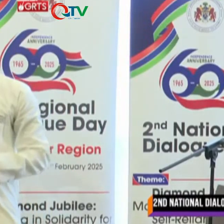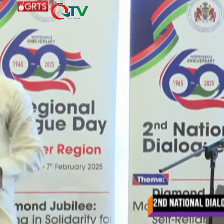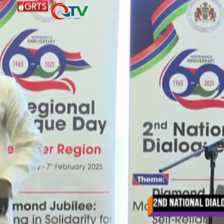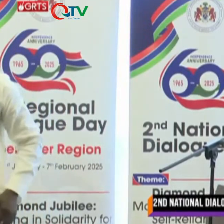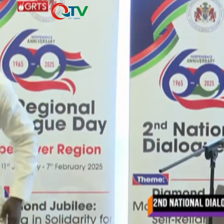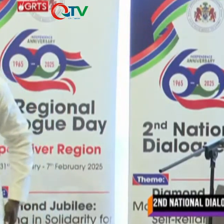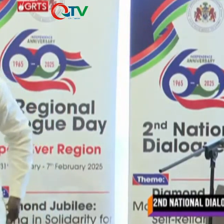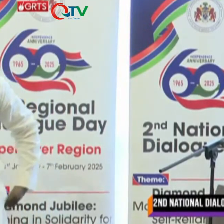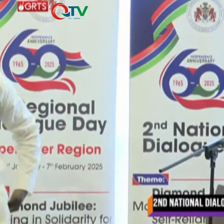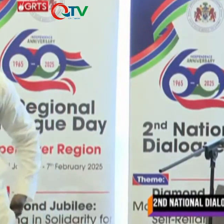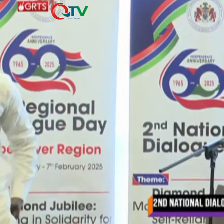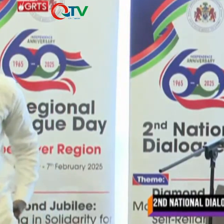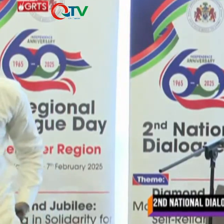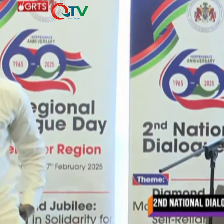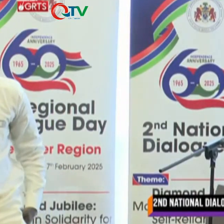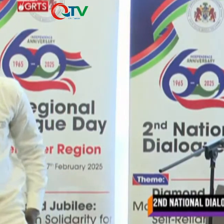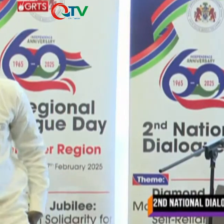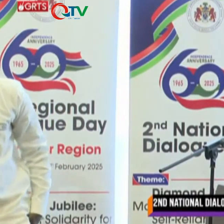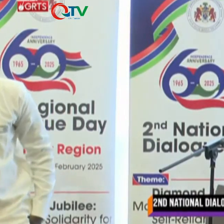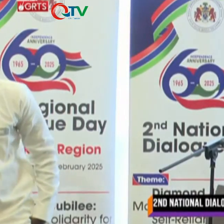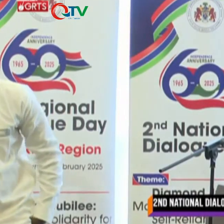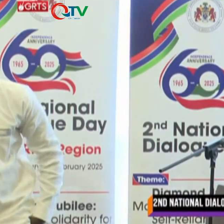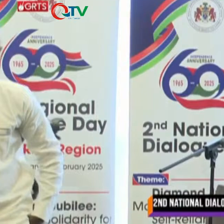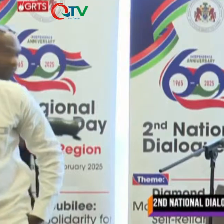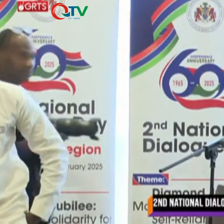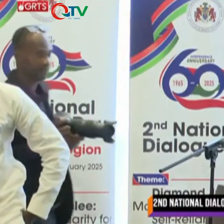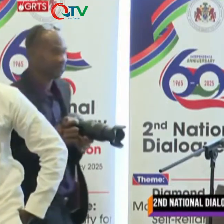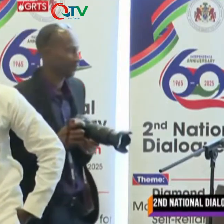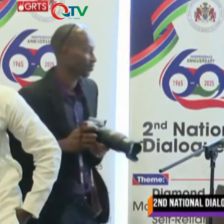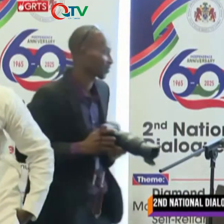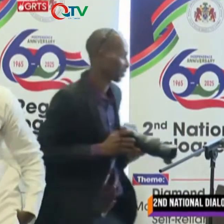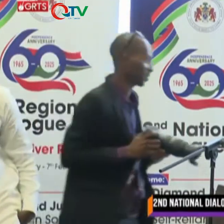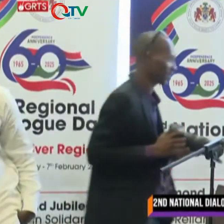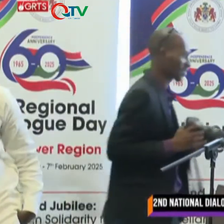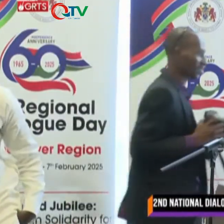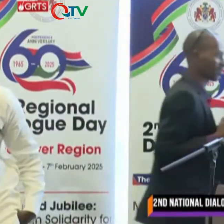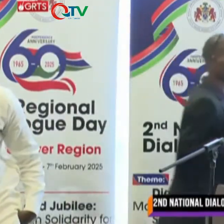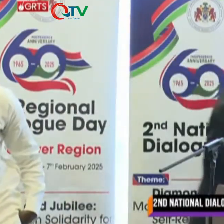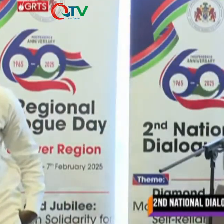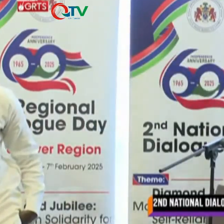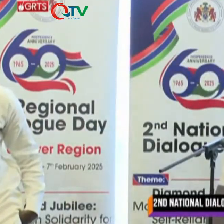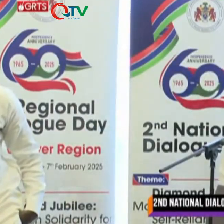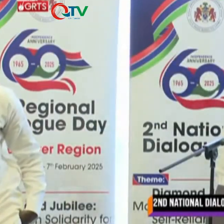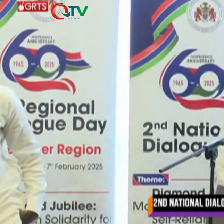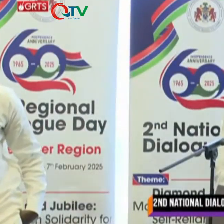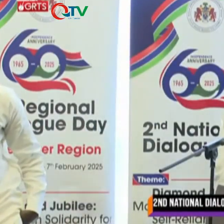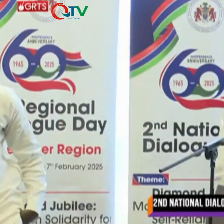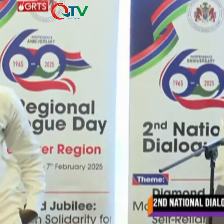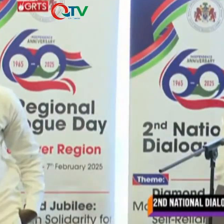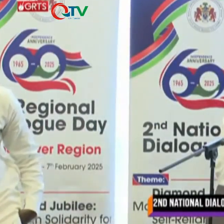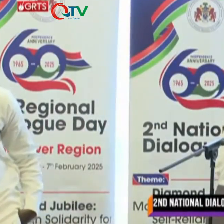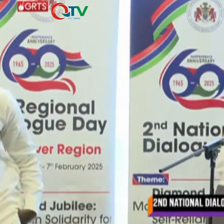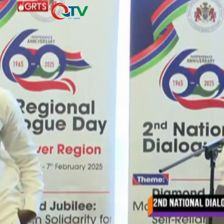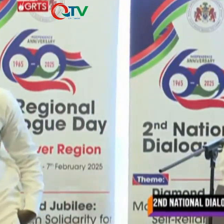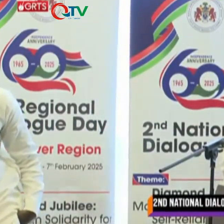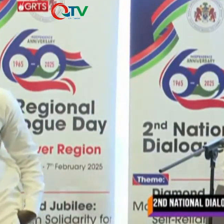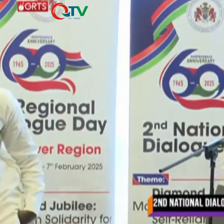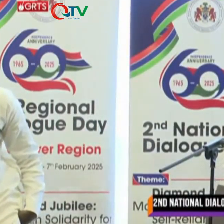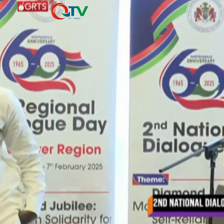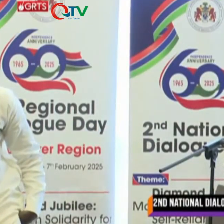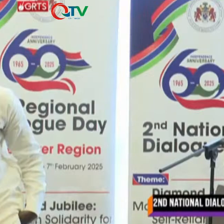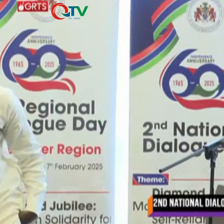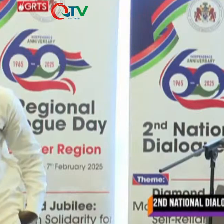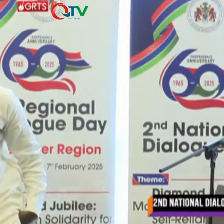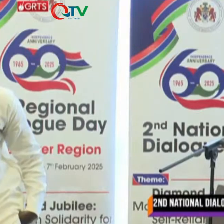1965, baby, moving back. February 18, a day for a good soul. Democracy in has